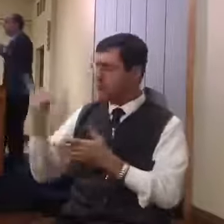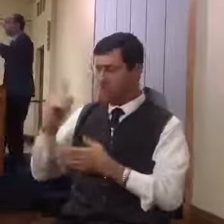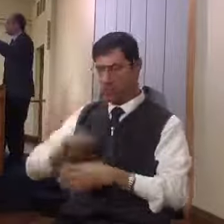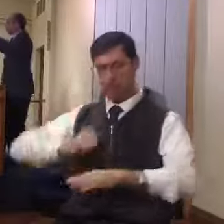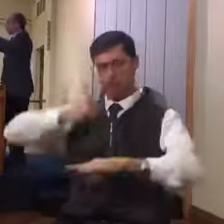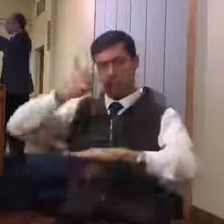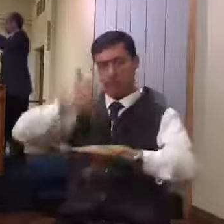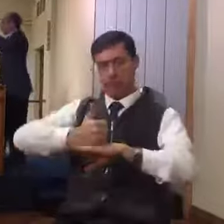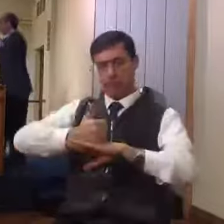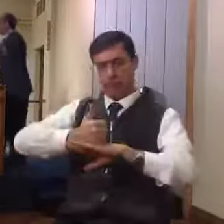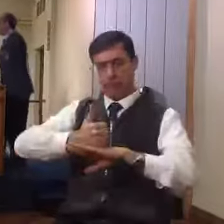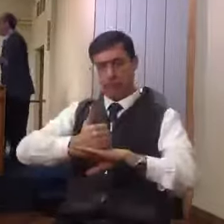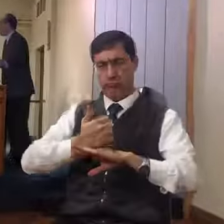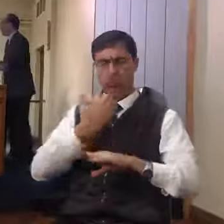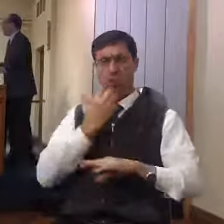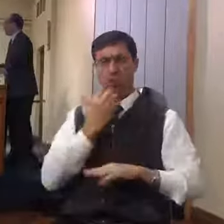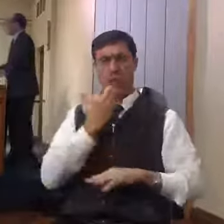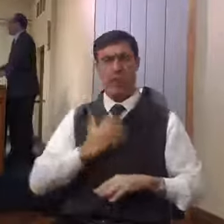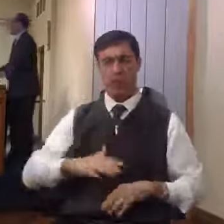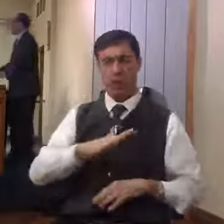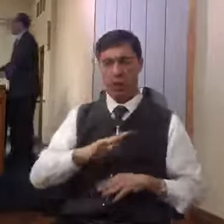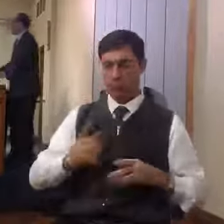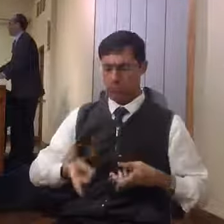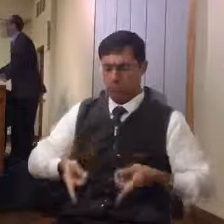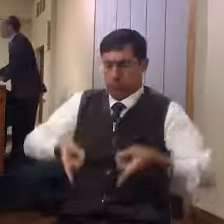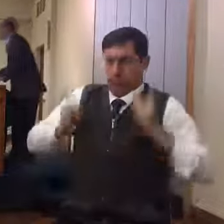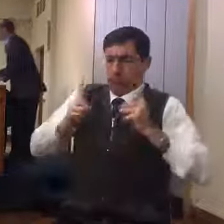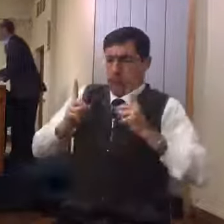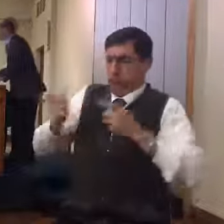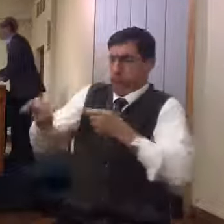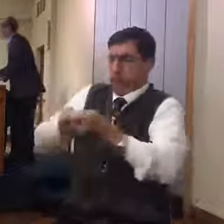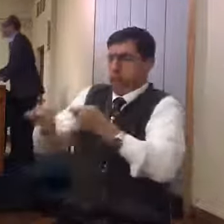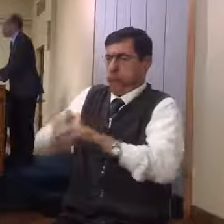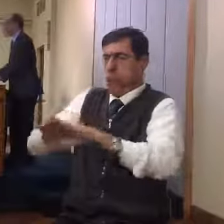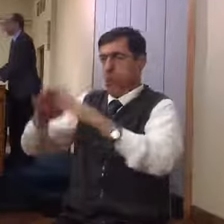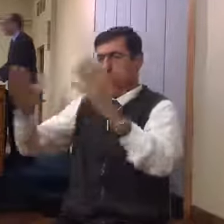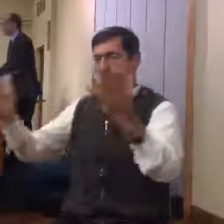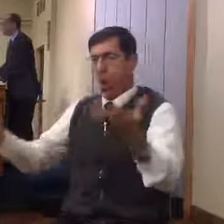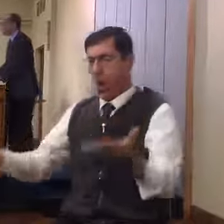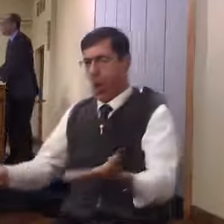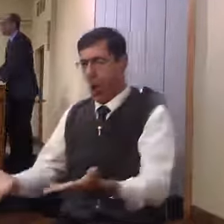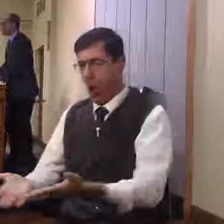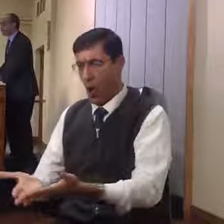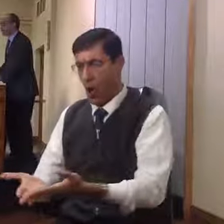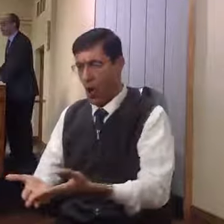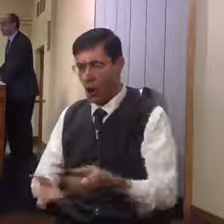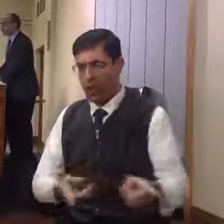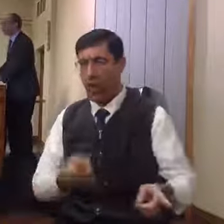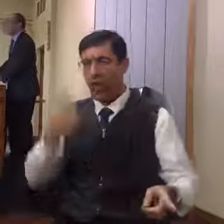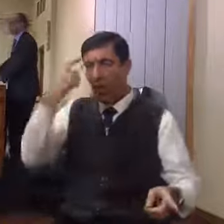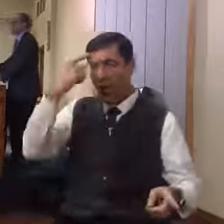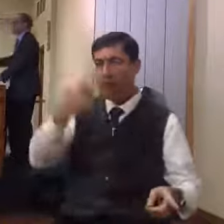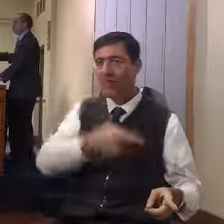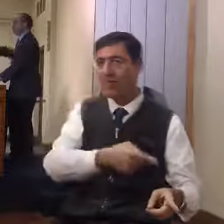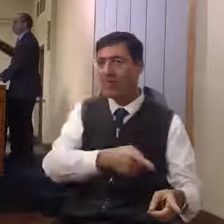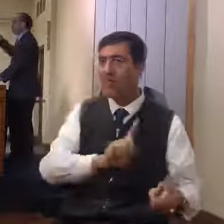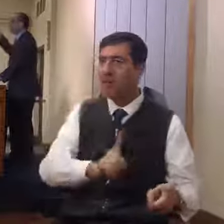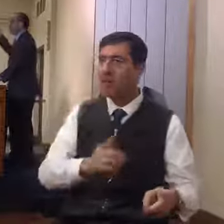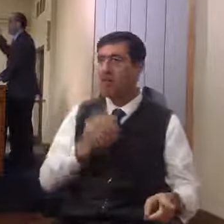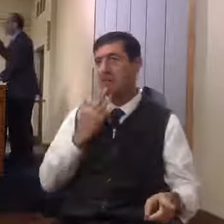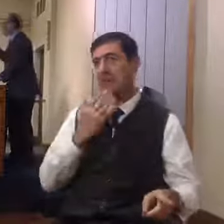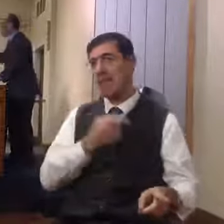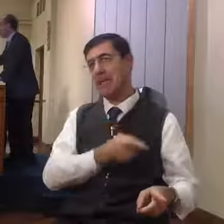Israelite above all the world. But they missed the point that Christ came into this world to